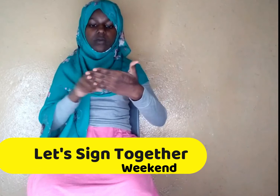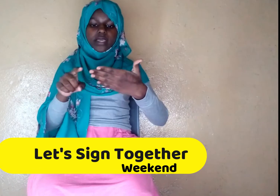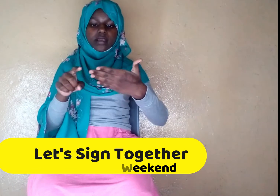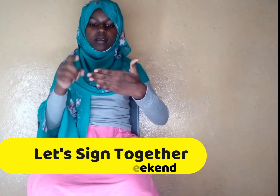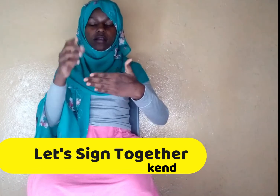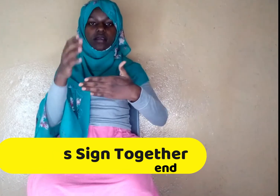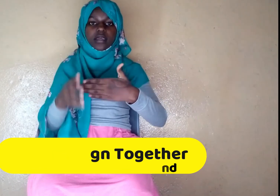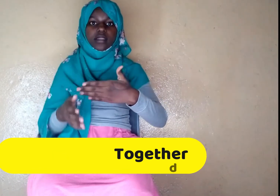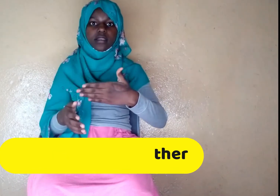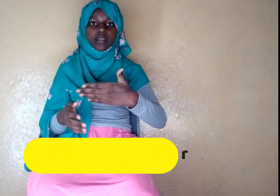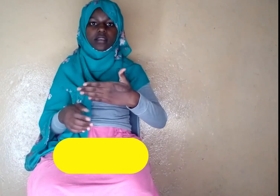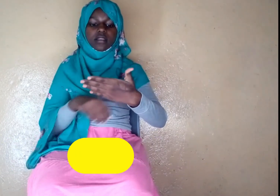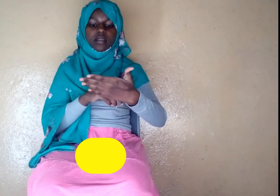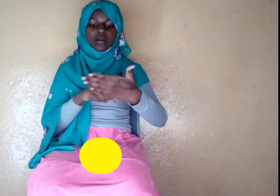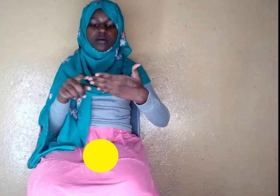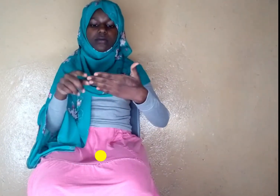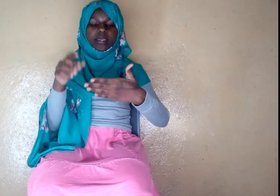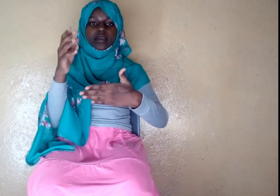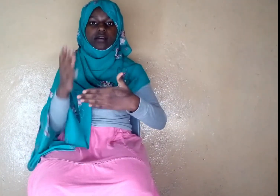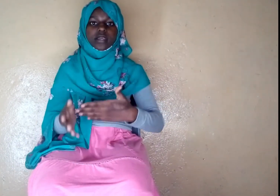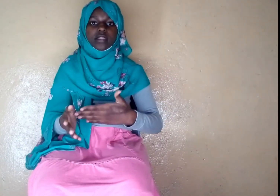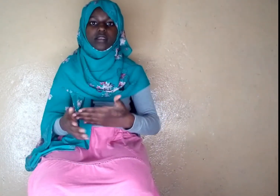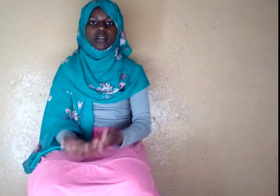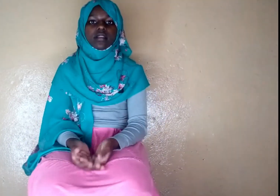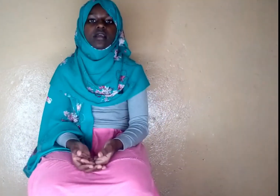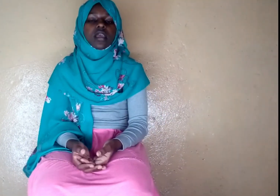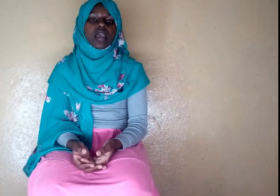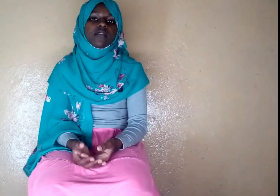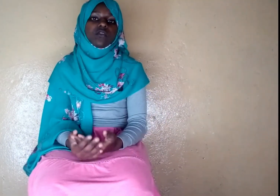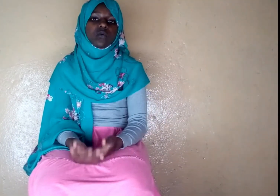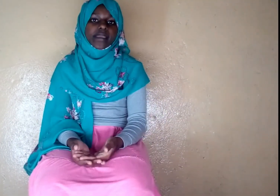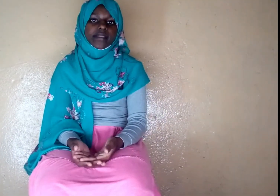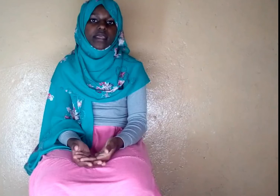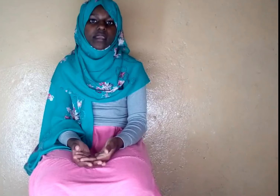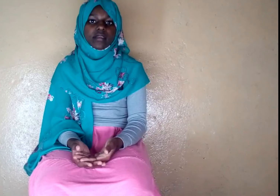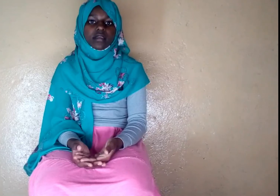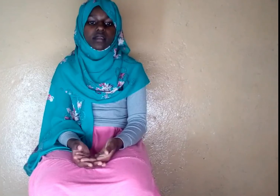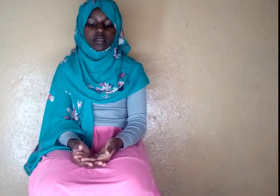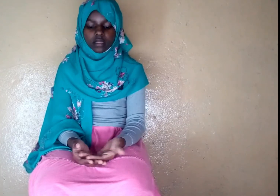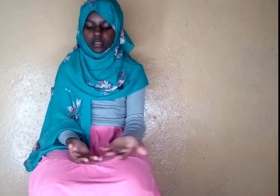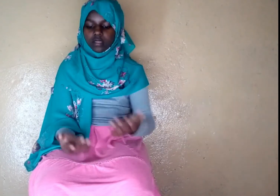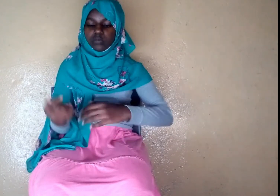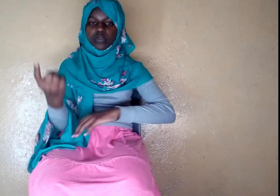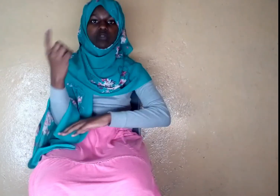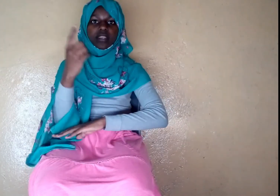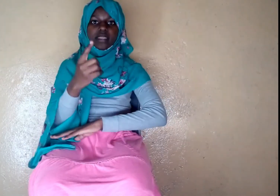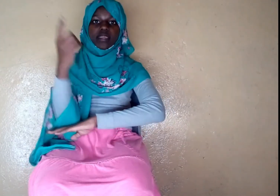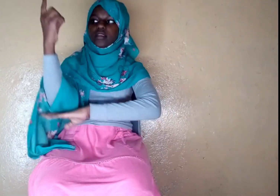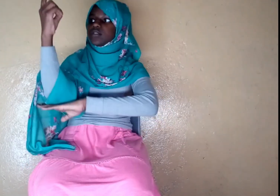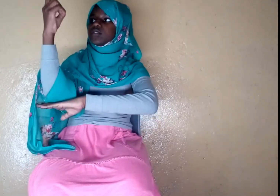Week end. Week end. And for weekday, we do the day.